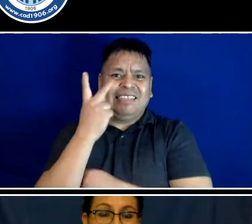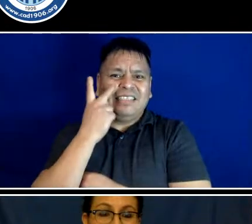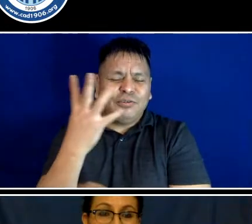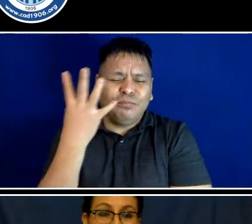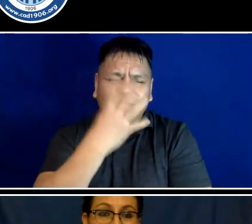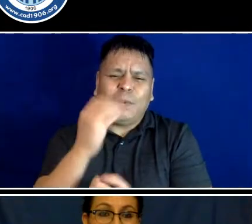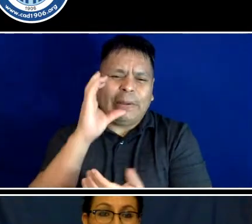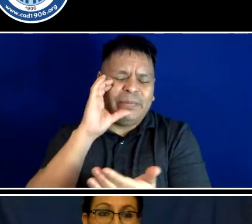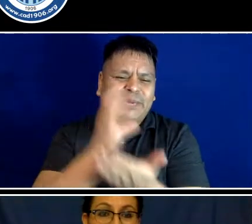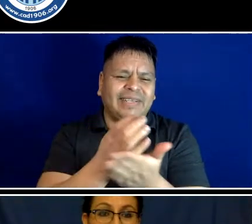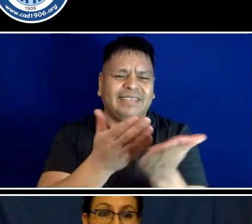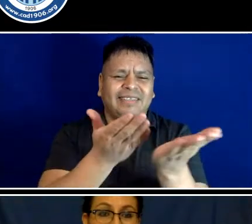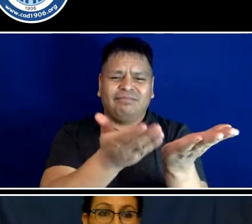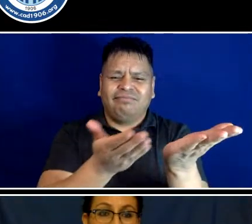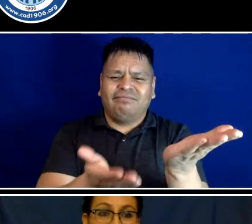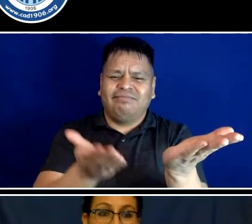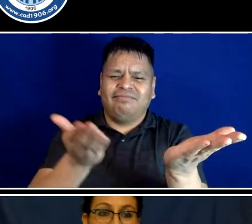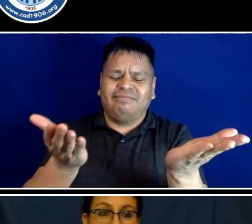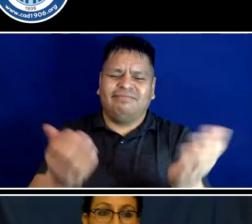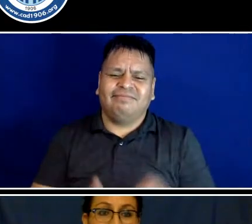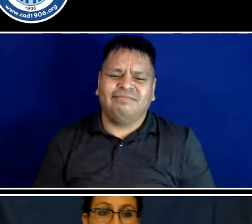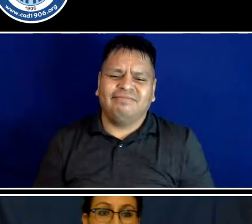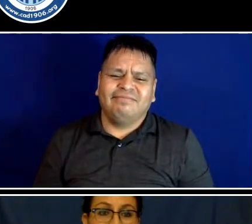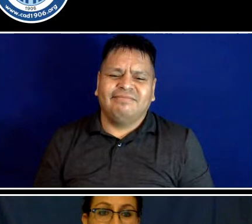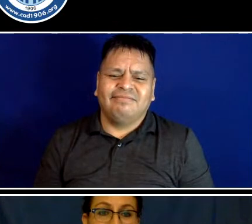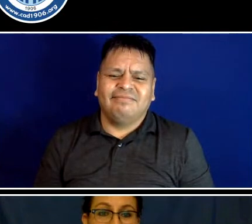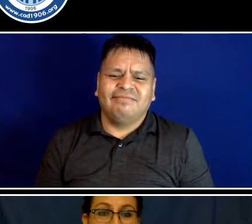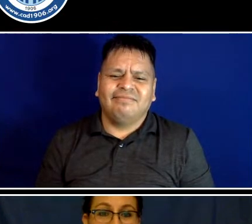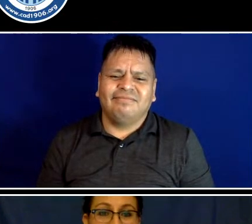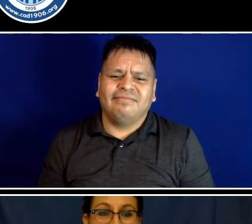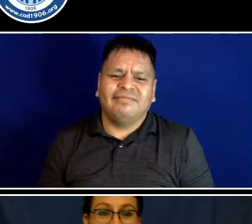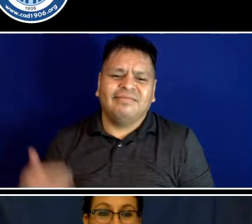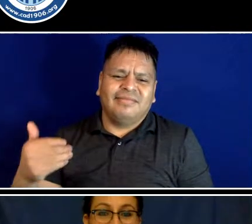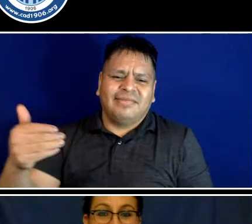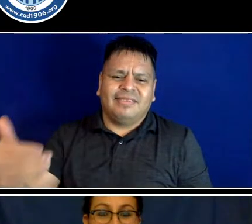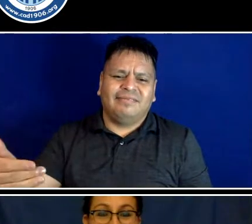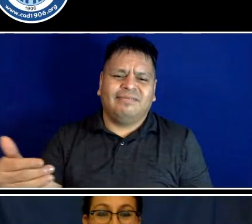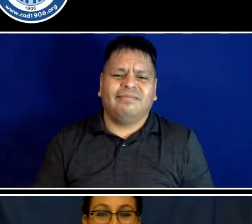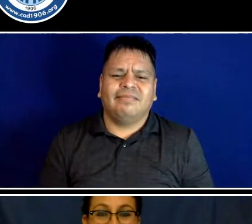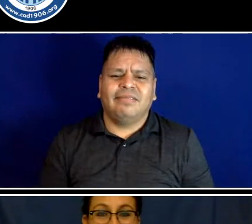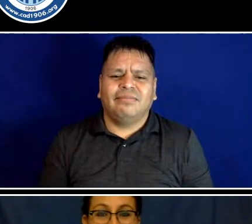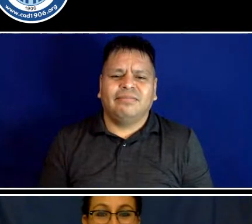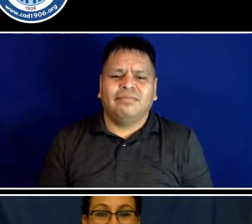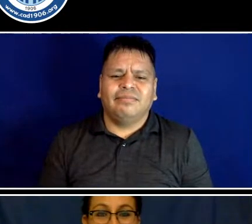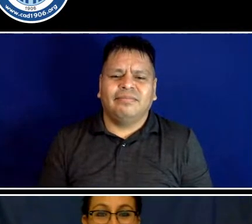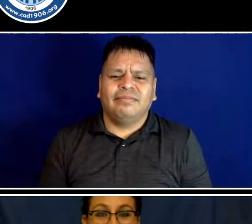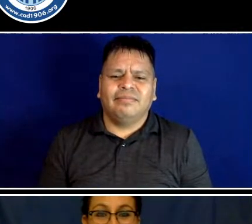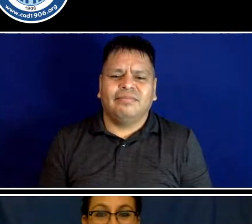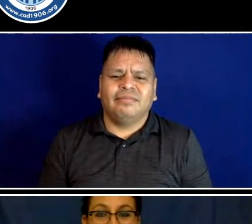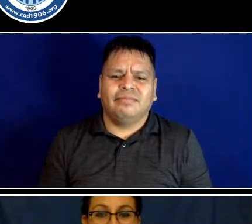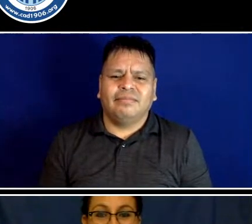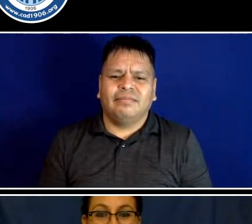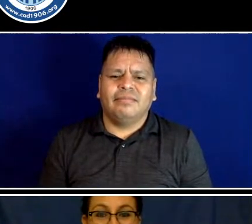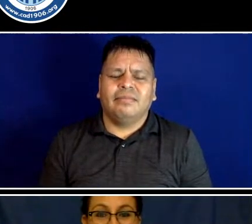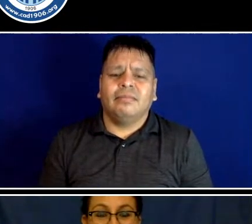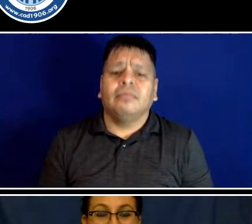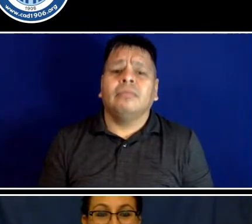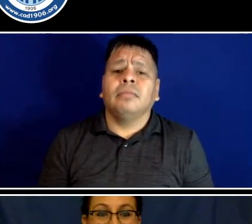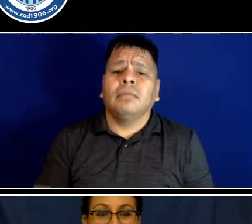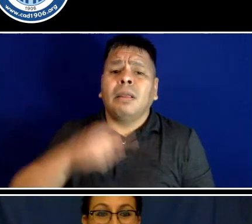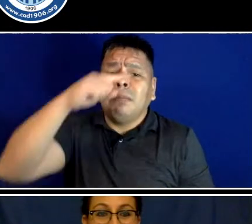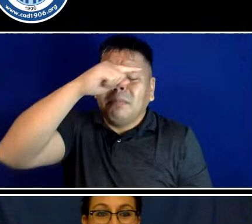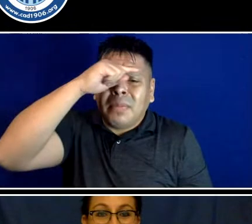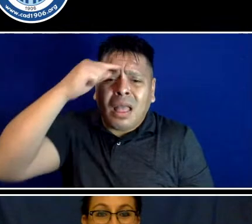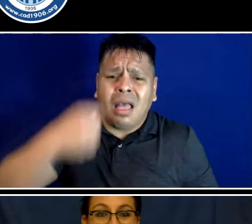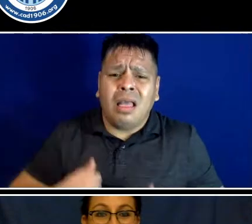by Spain and their ventures. However, we are happy to say that these communities are vibrantly alive today. As you can see,